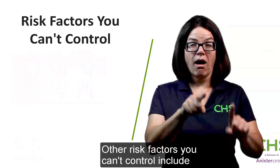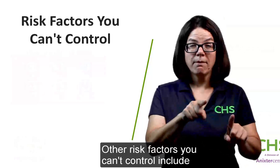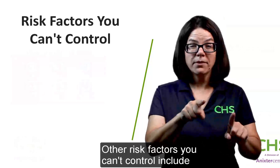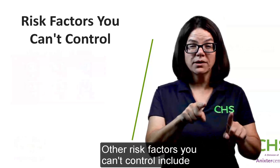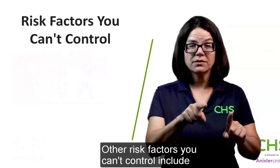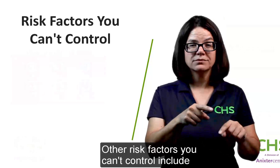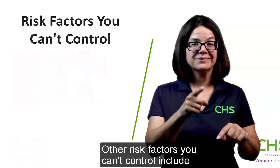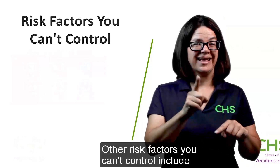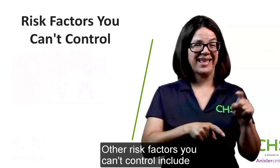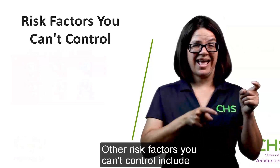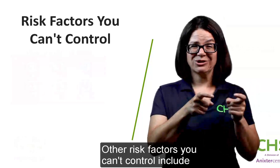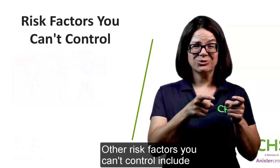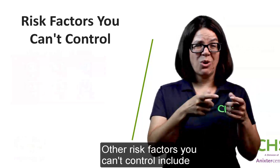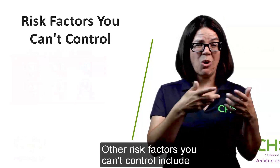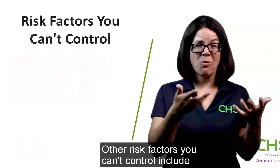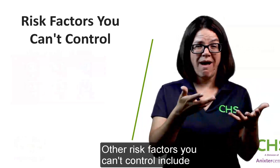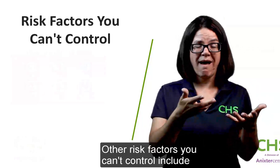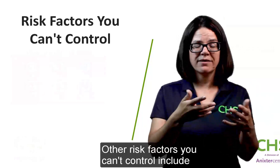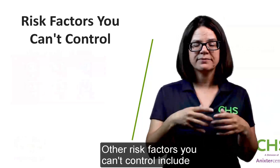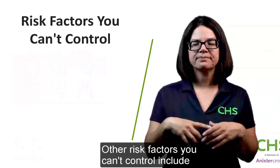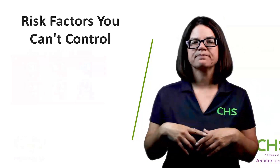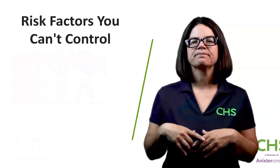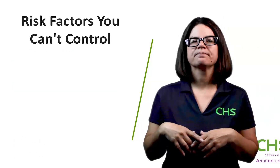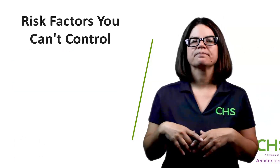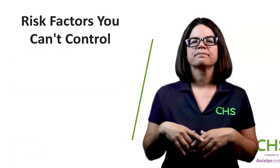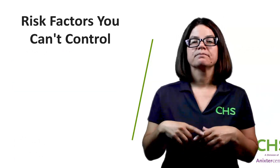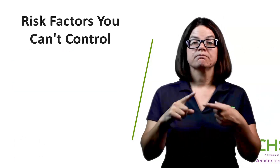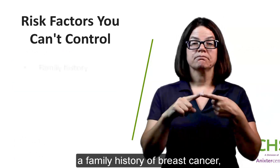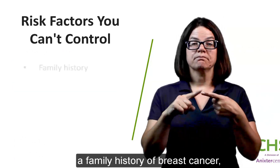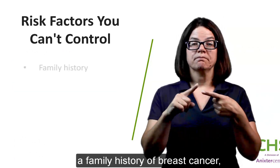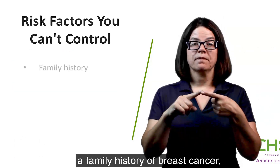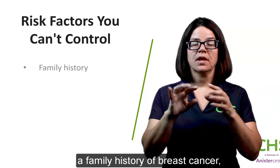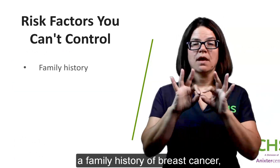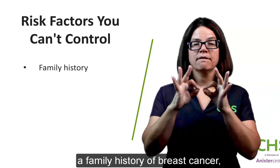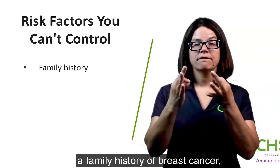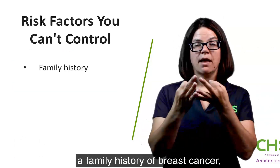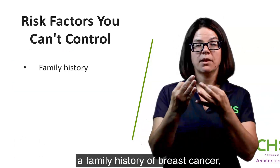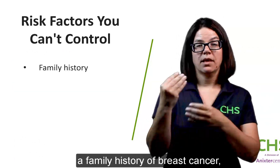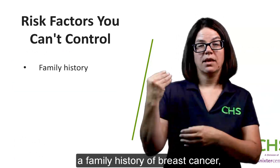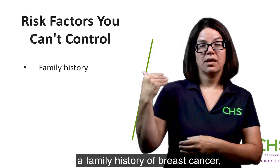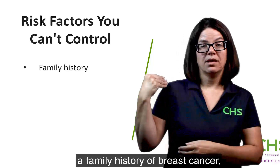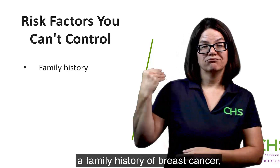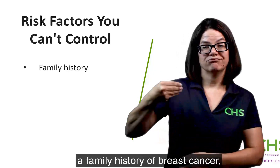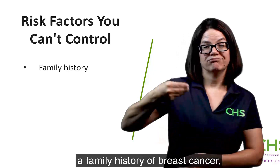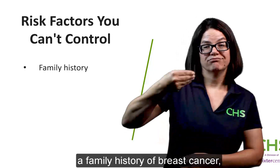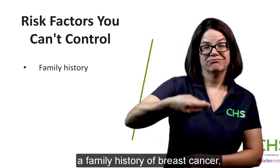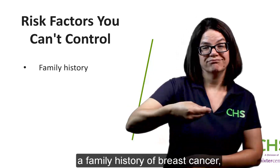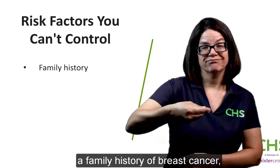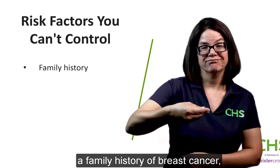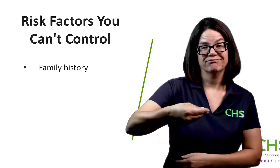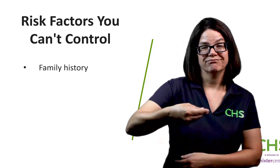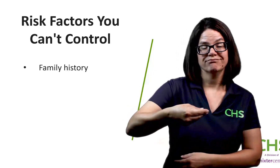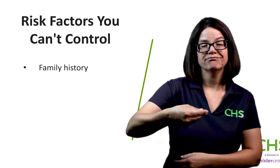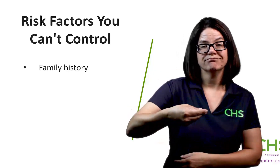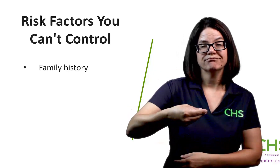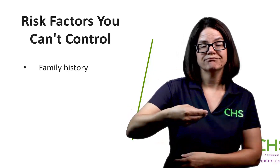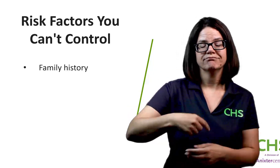Other risk factors you can't control include a family history of breast cancer,